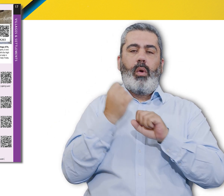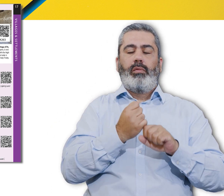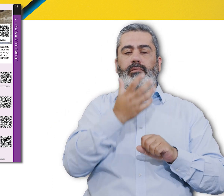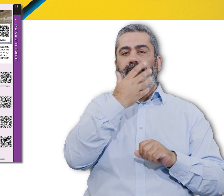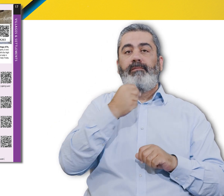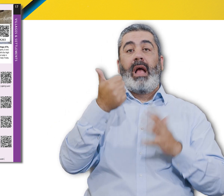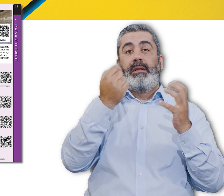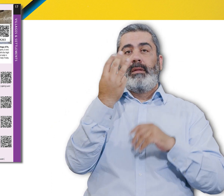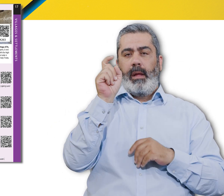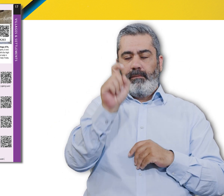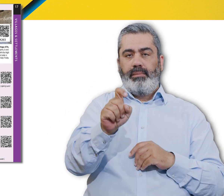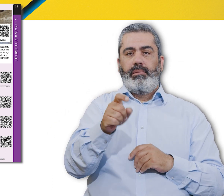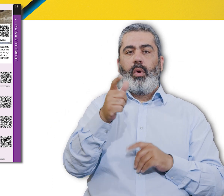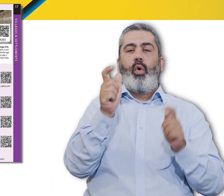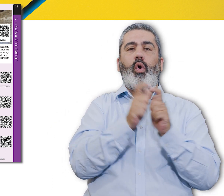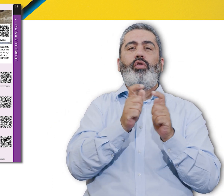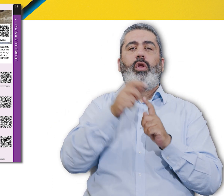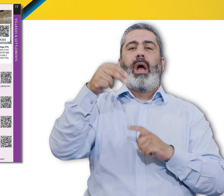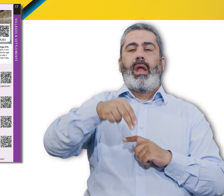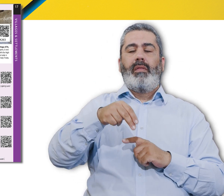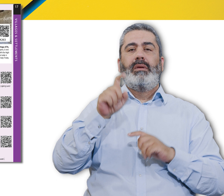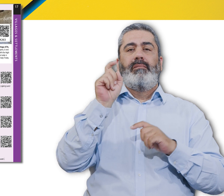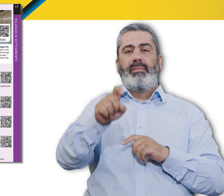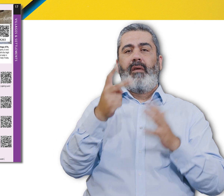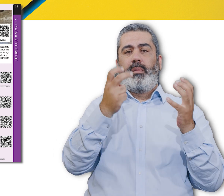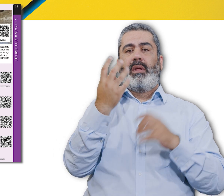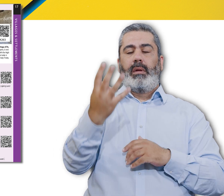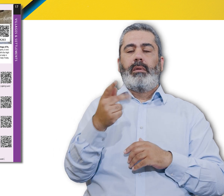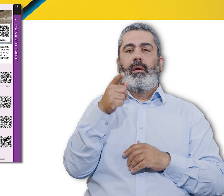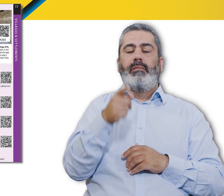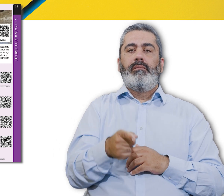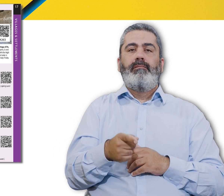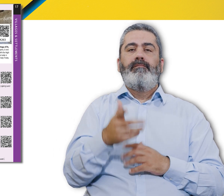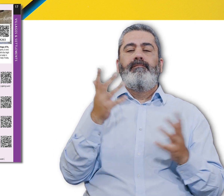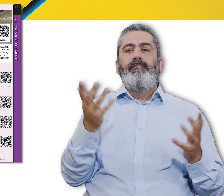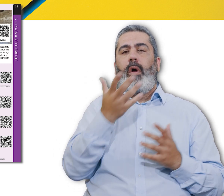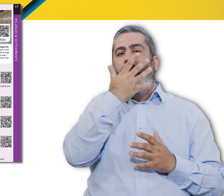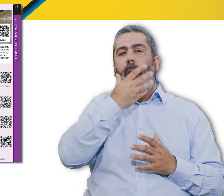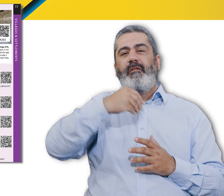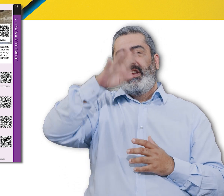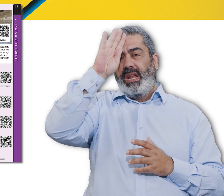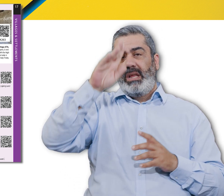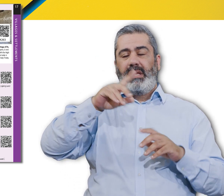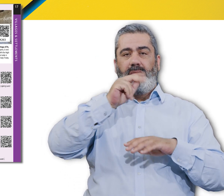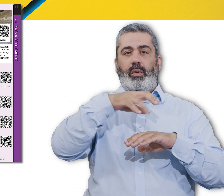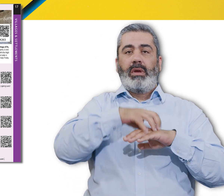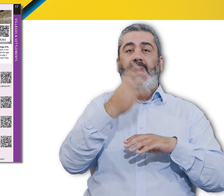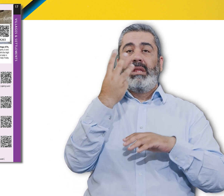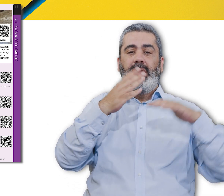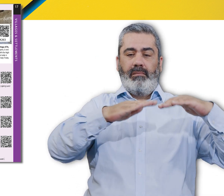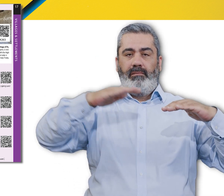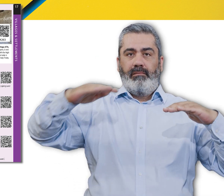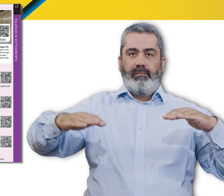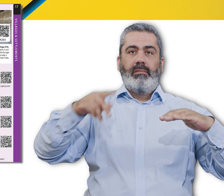Argyzorgios, number 263, at Nigate Village, number 74, a three-eyelegged basilica with three holy banks and